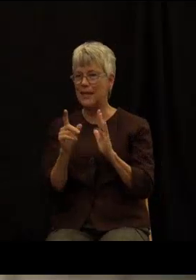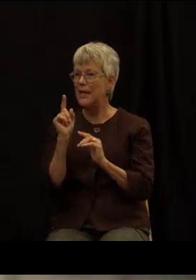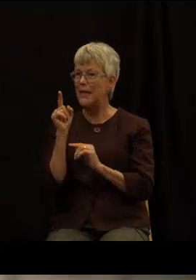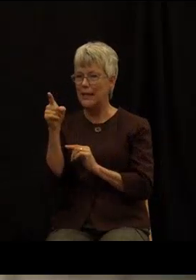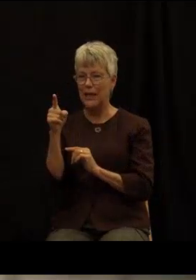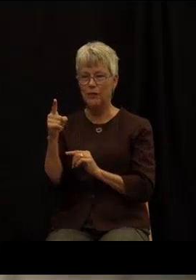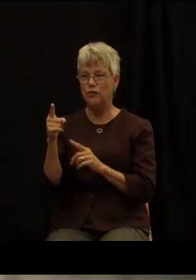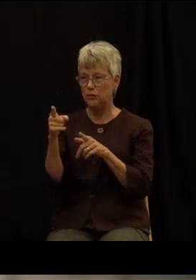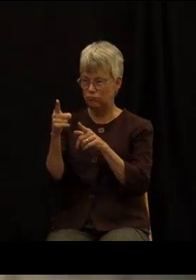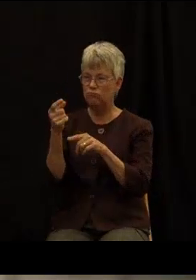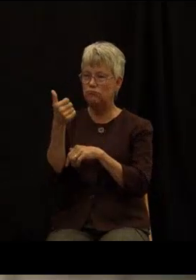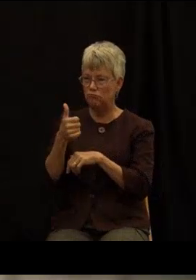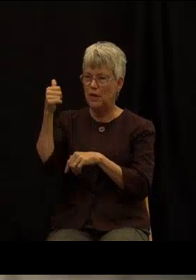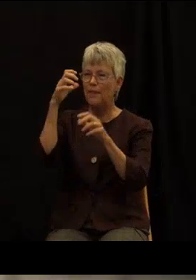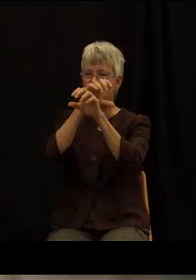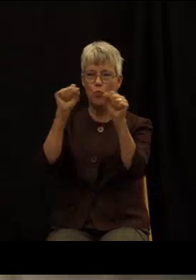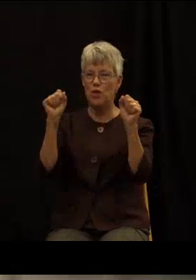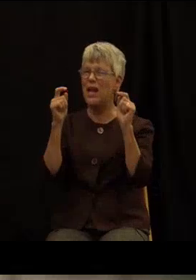ask them to.